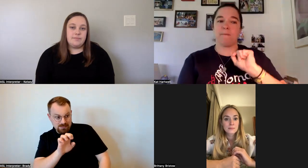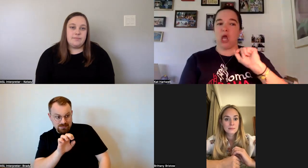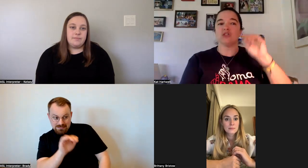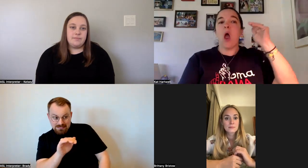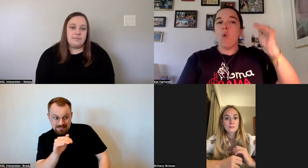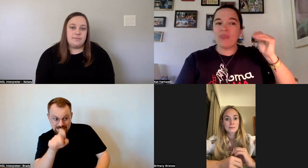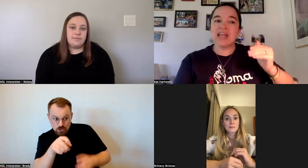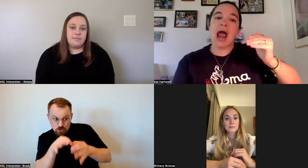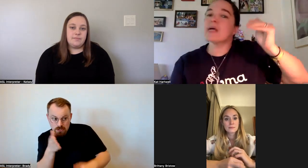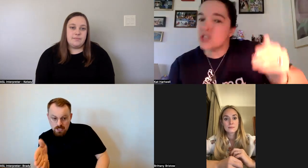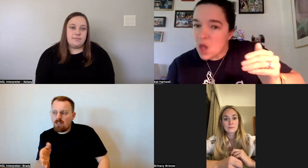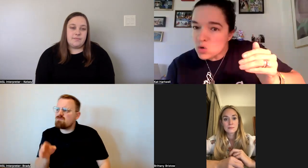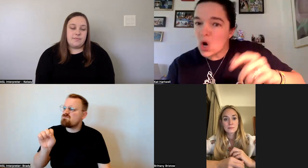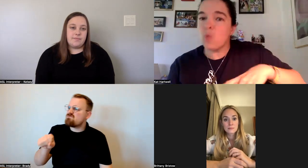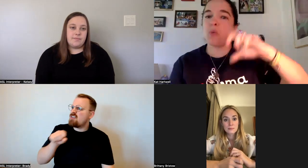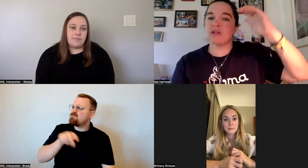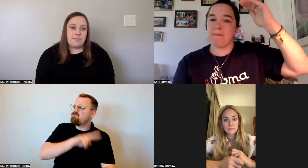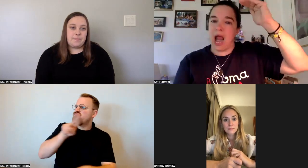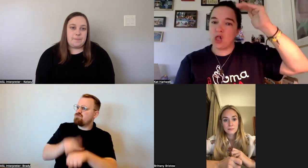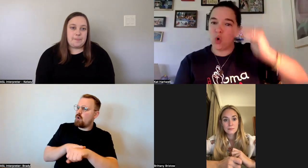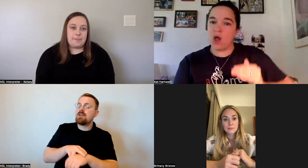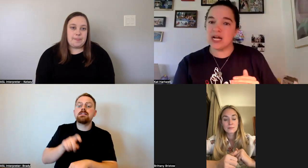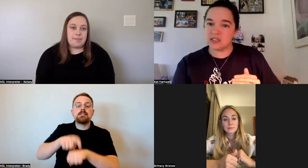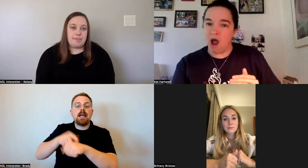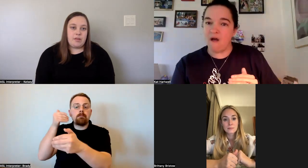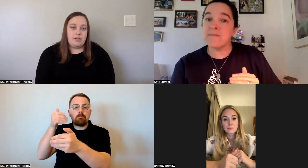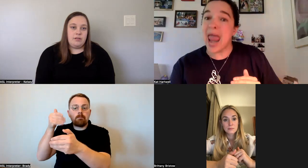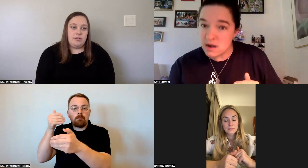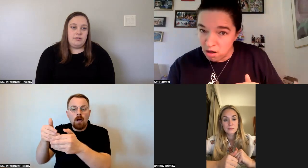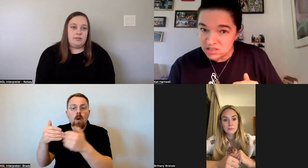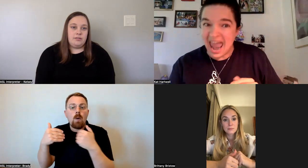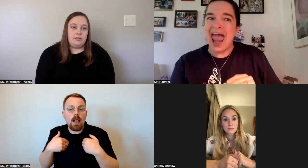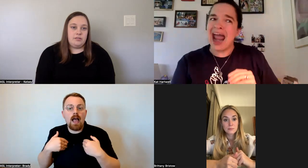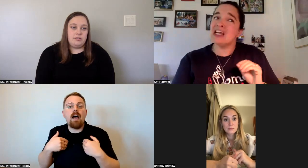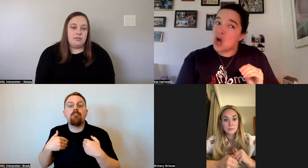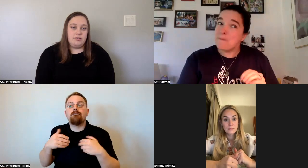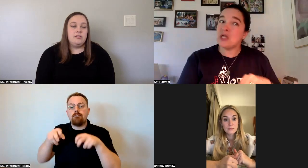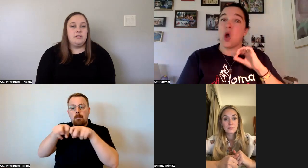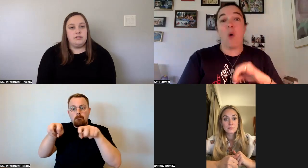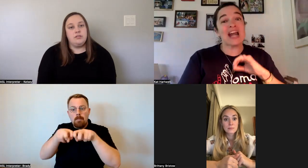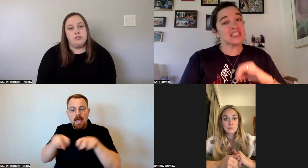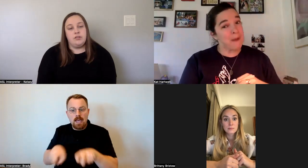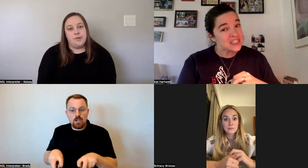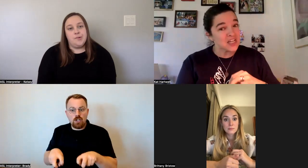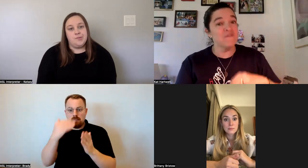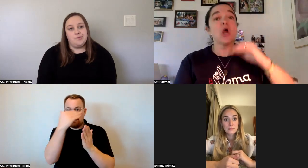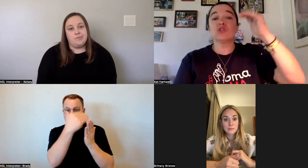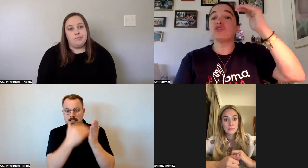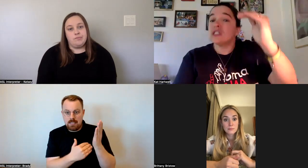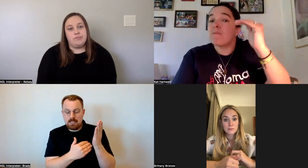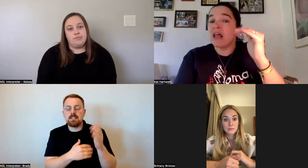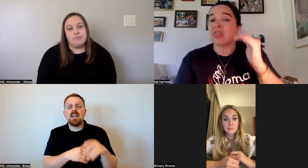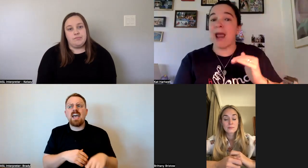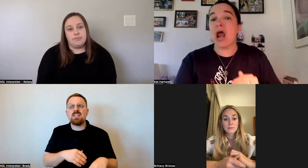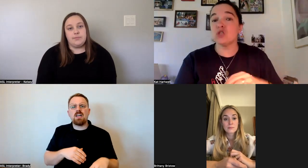have interpreters. When the time gets closer, we will mail you a list of panels. And interpreters are quite expensive,